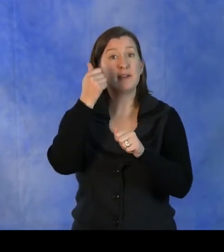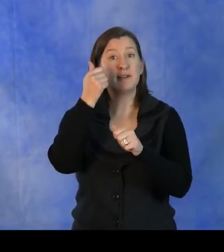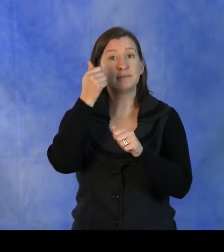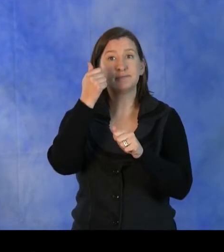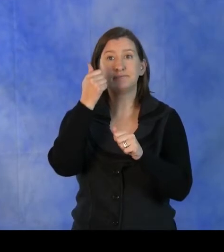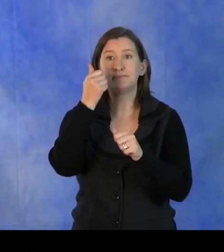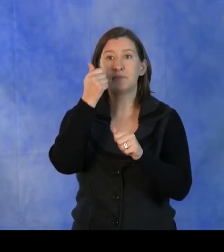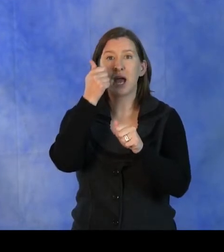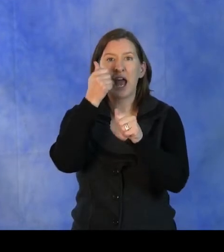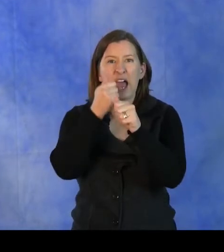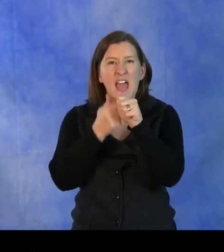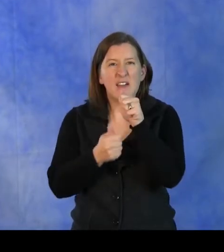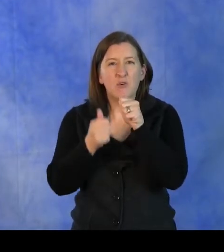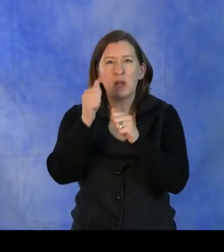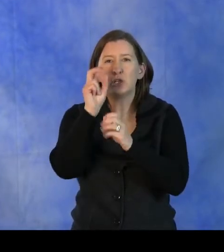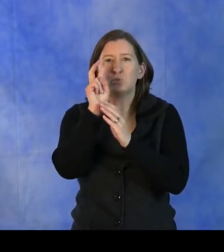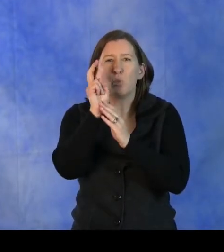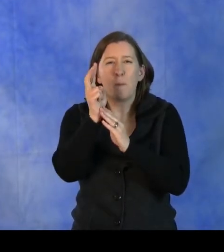Maybe you can